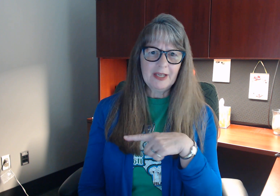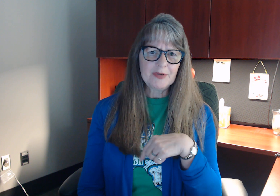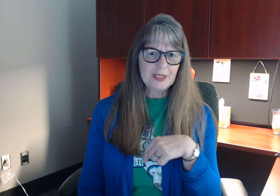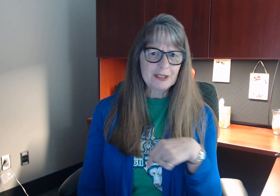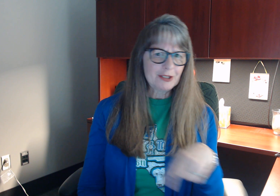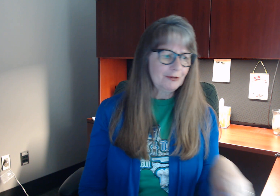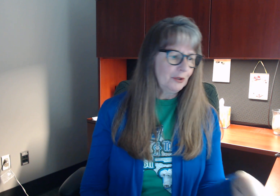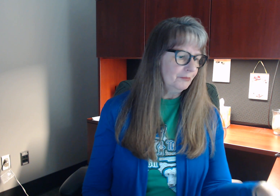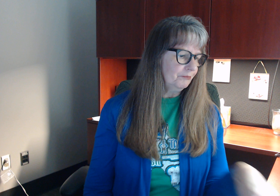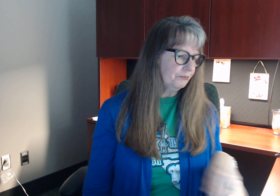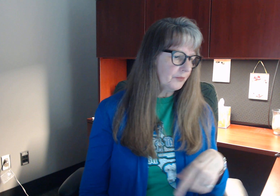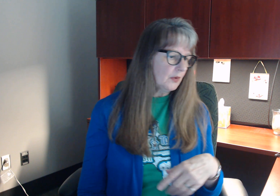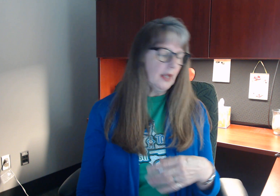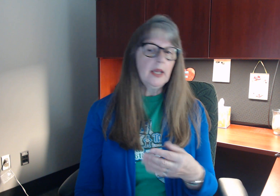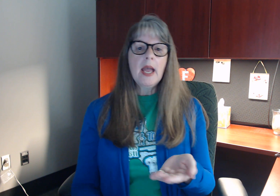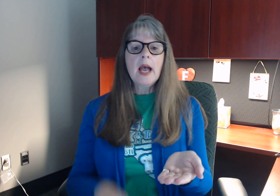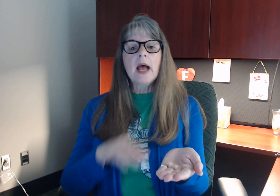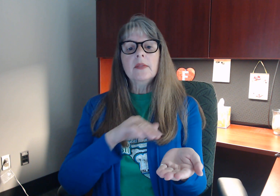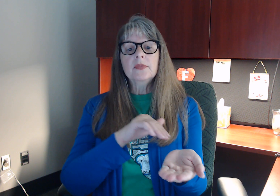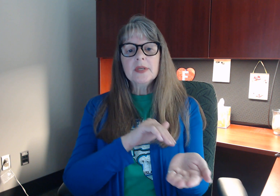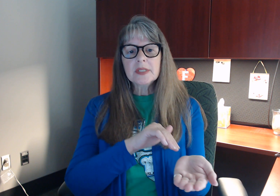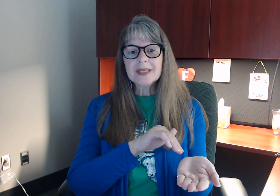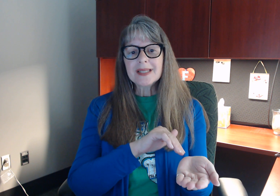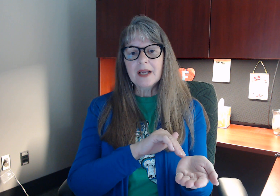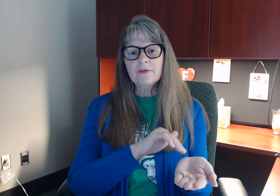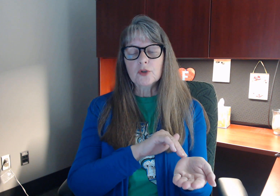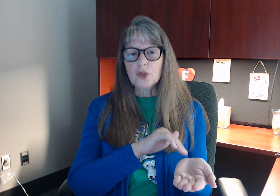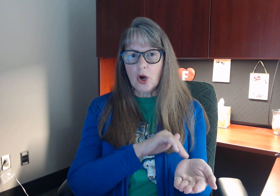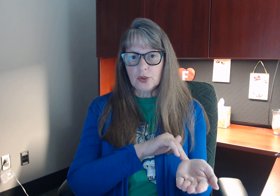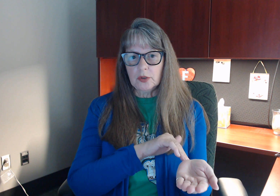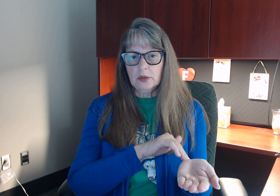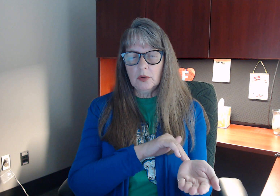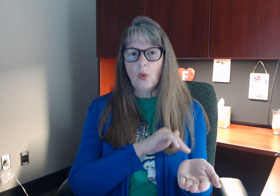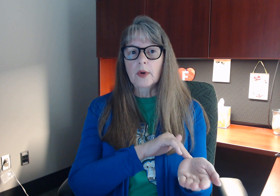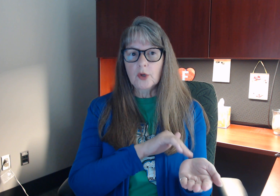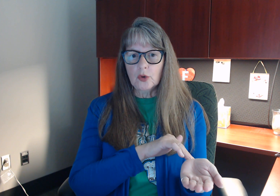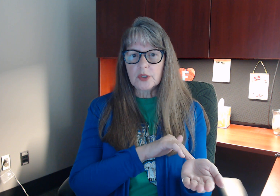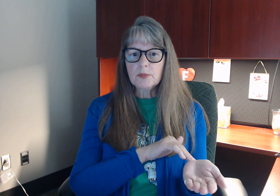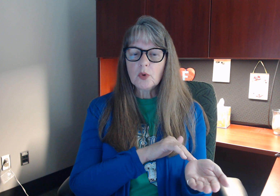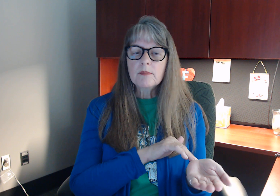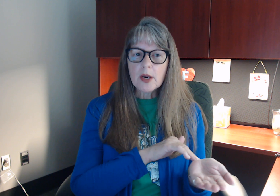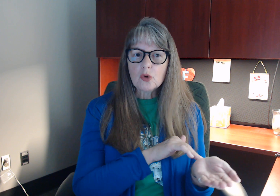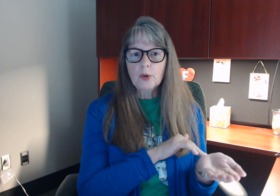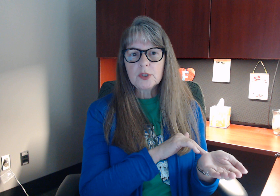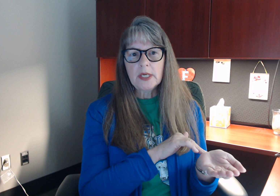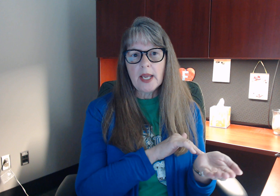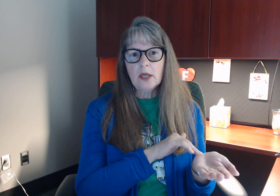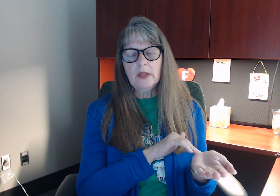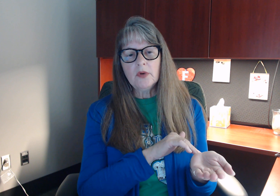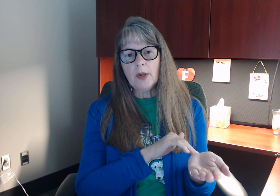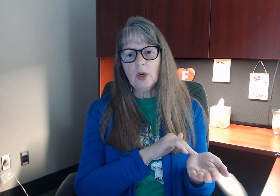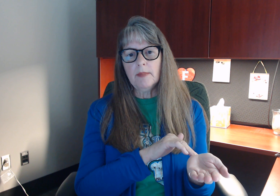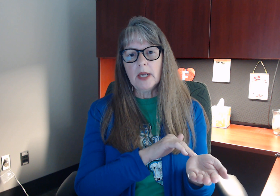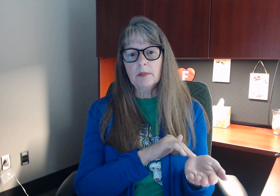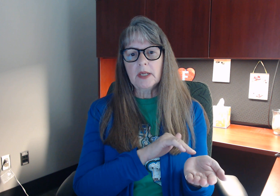sentence until later. Okay. This is the sign for doctor or a nurse, some sort of medical personnel, even a paramedic, because they're